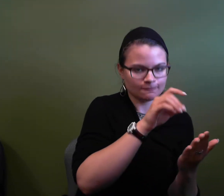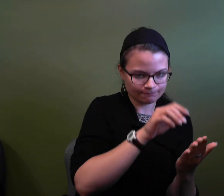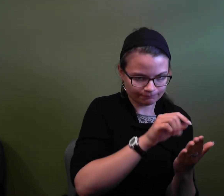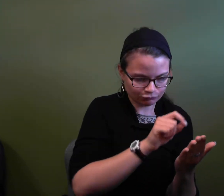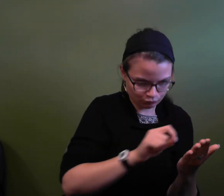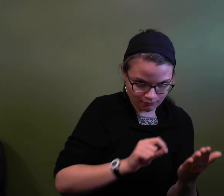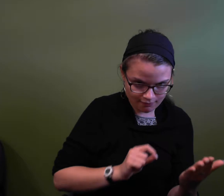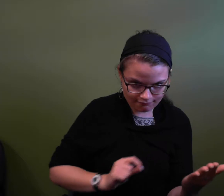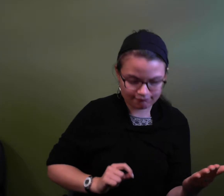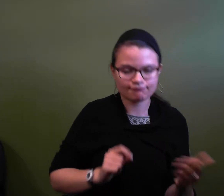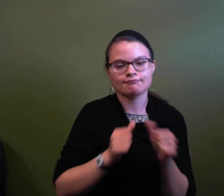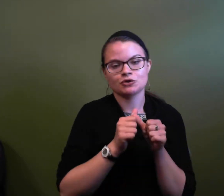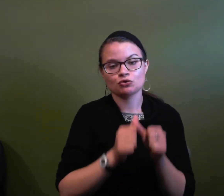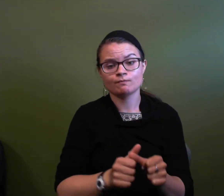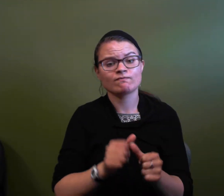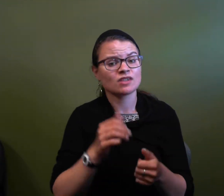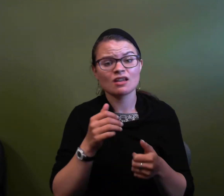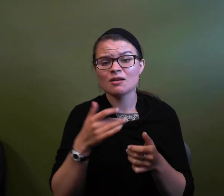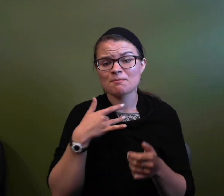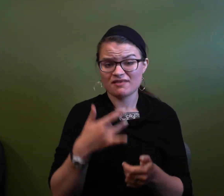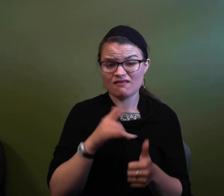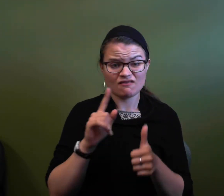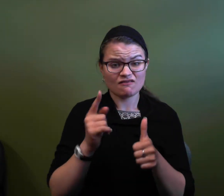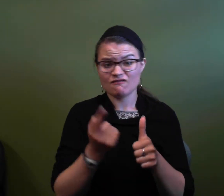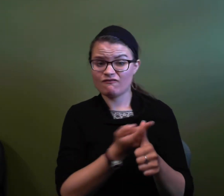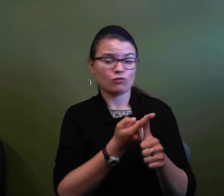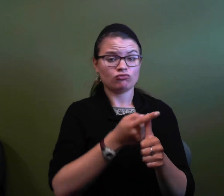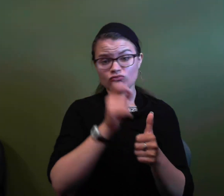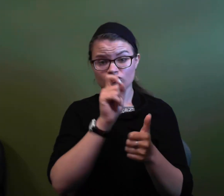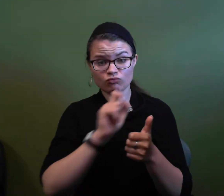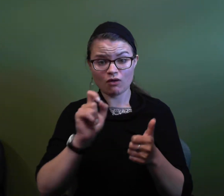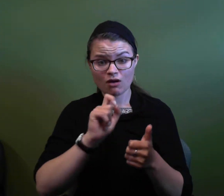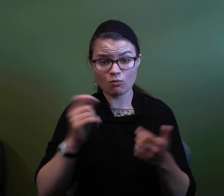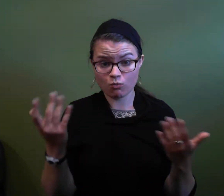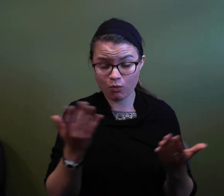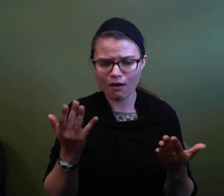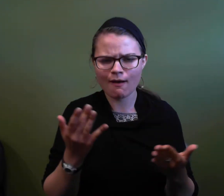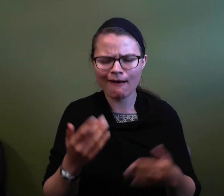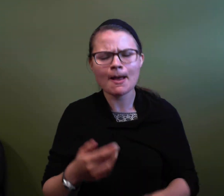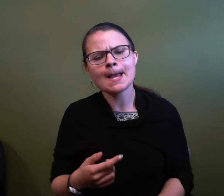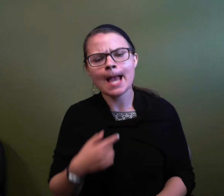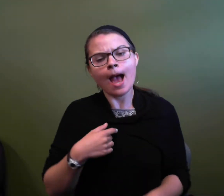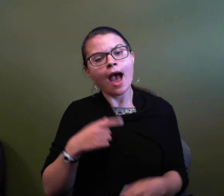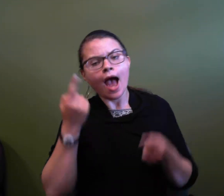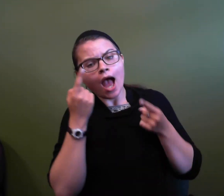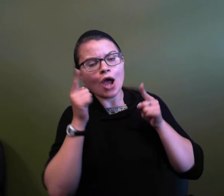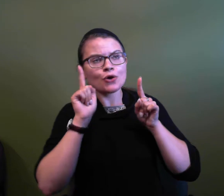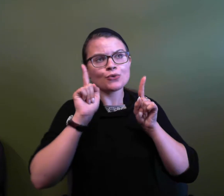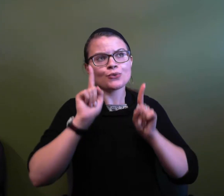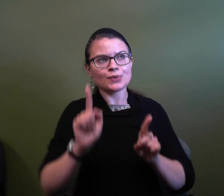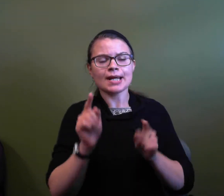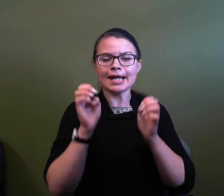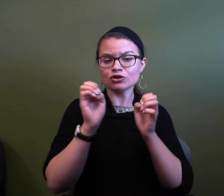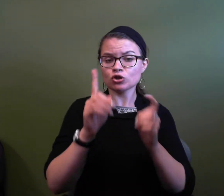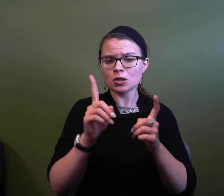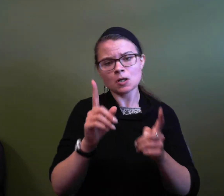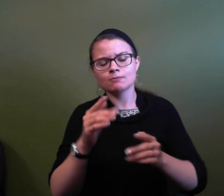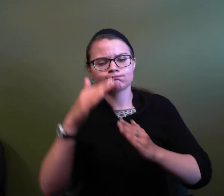first thing students will write is this: I agree that education is the single most important factor in the development